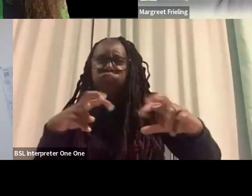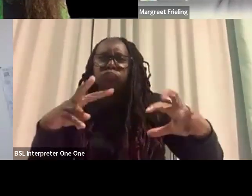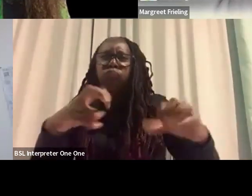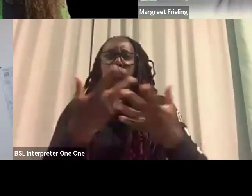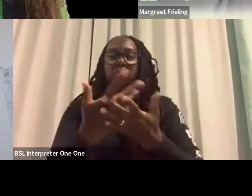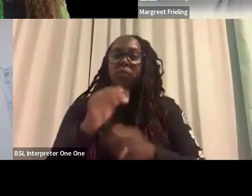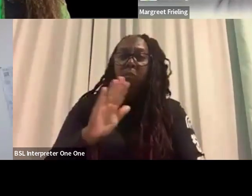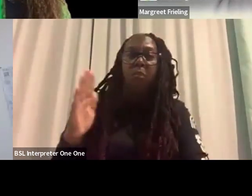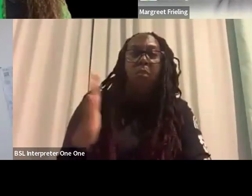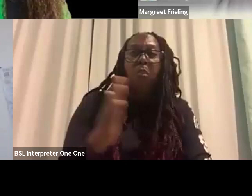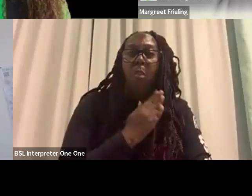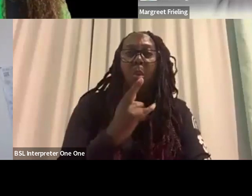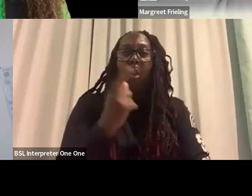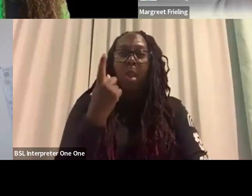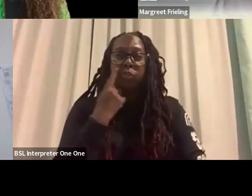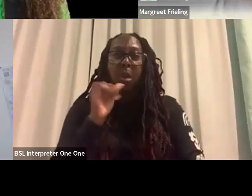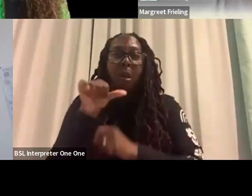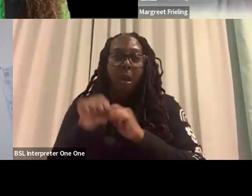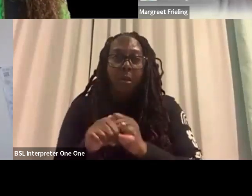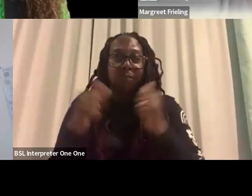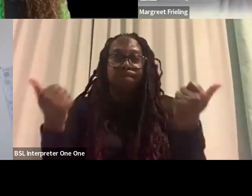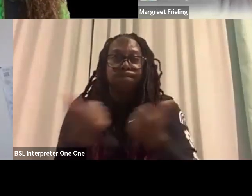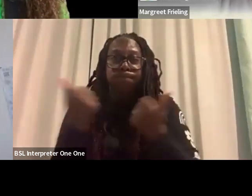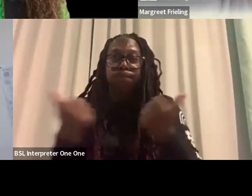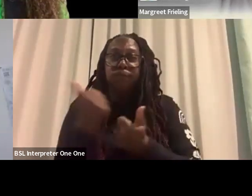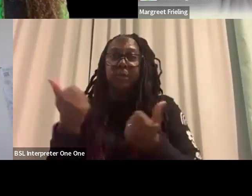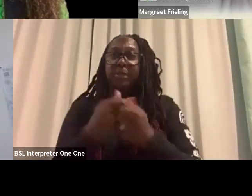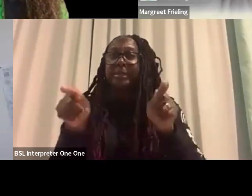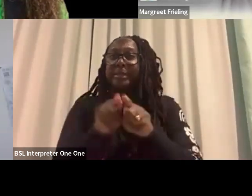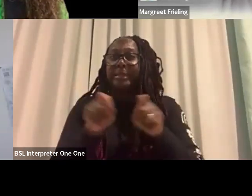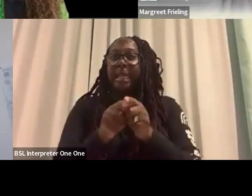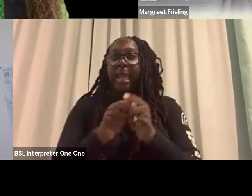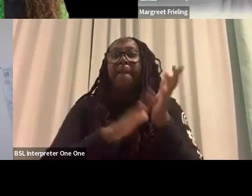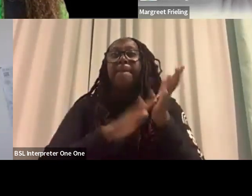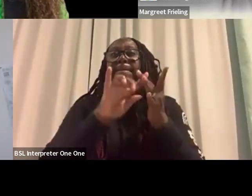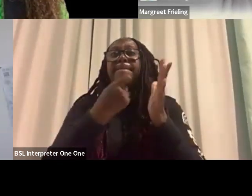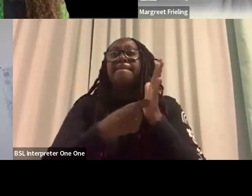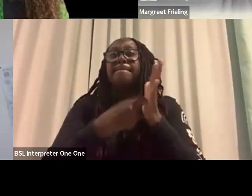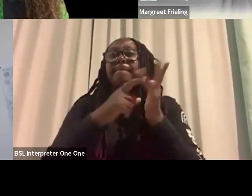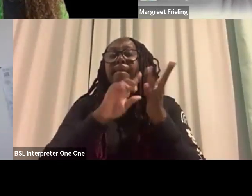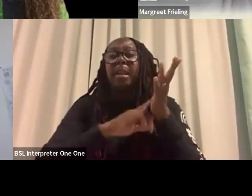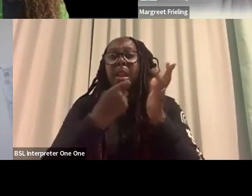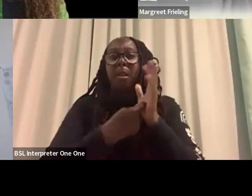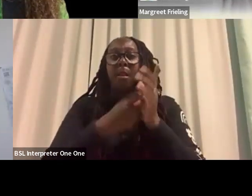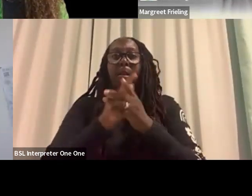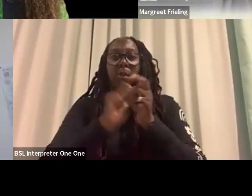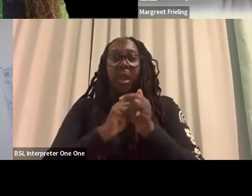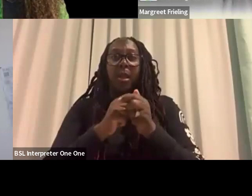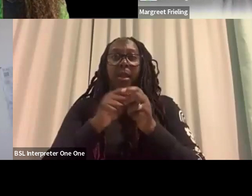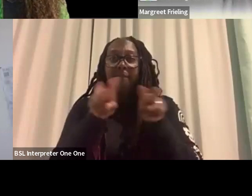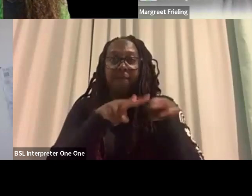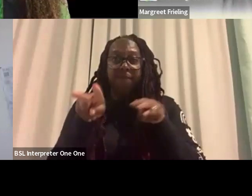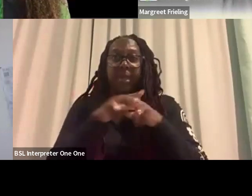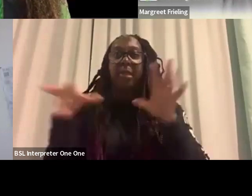for you all to engage after the session. This mural board includes additional resources, including video links that